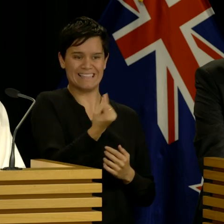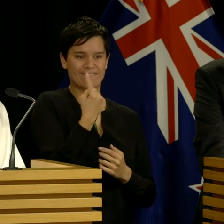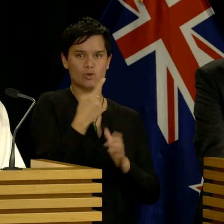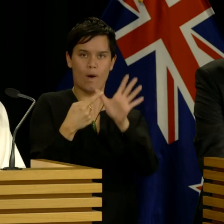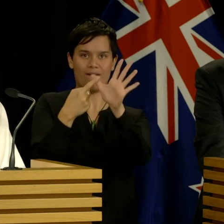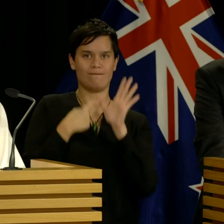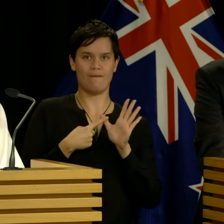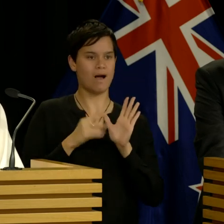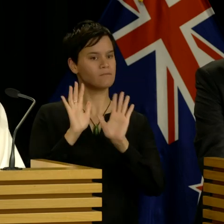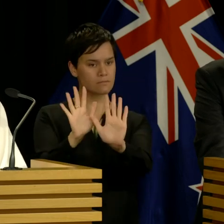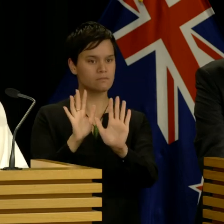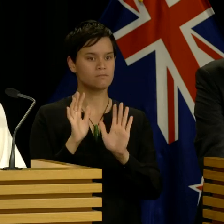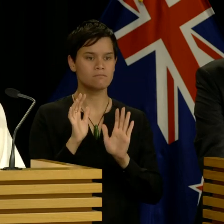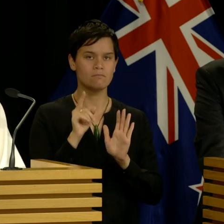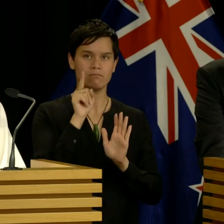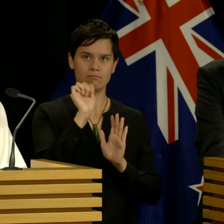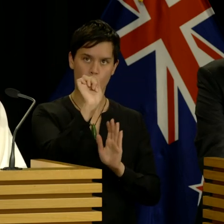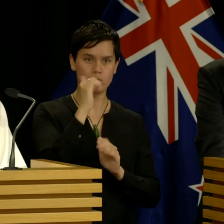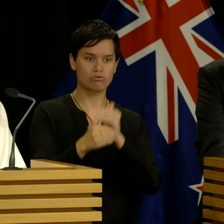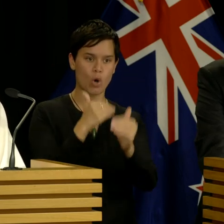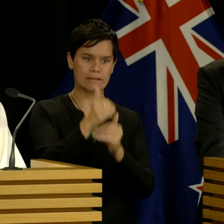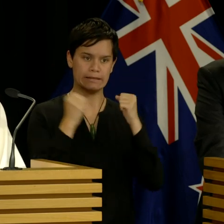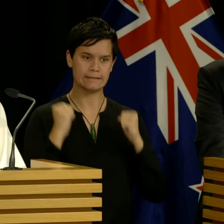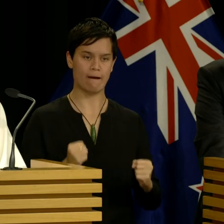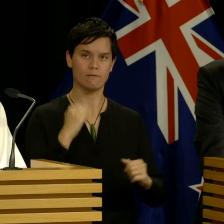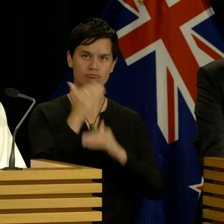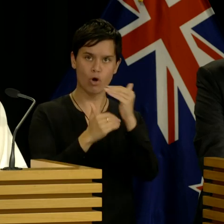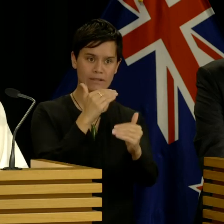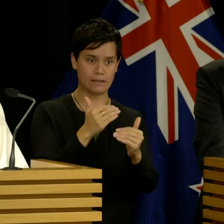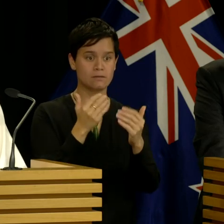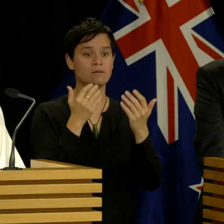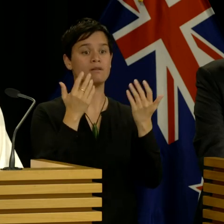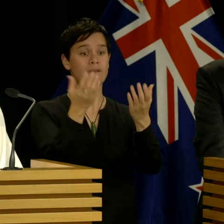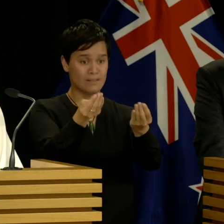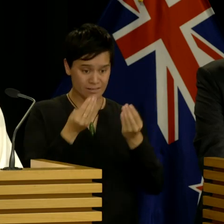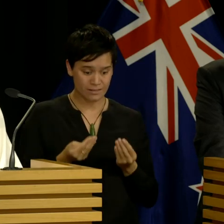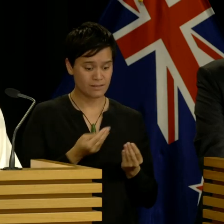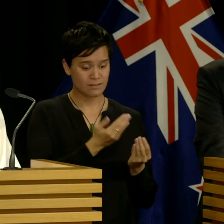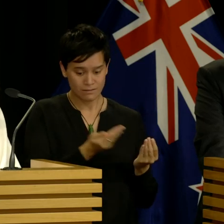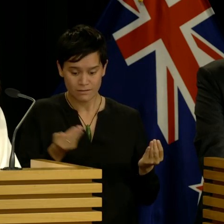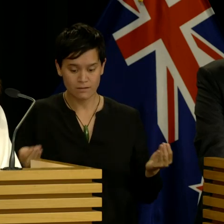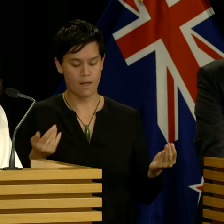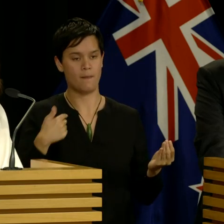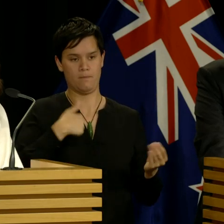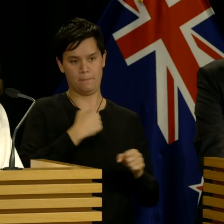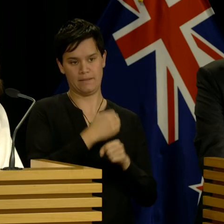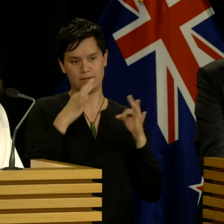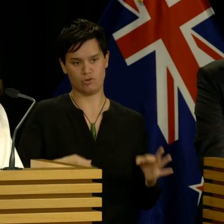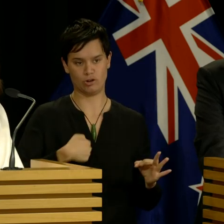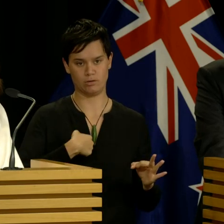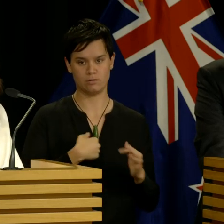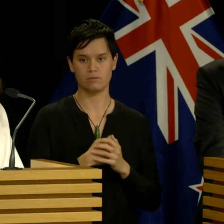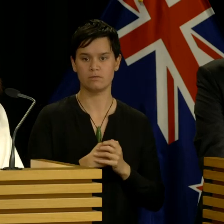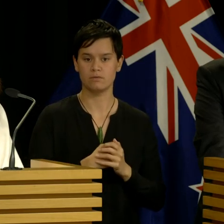from the State Services Commission. They went through a rigorous process, and then it was my job to select a candidate. When was it that you released made? that advice? Sorry? Is it your